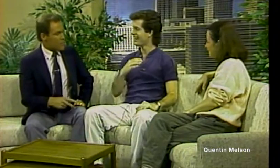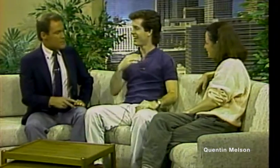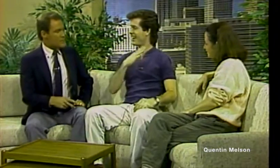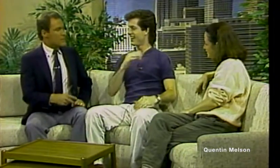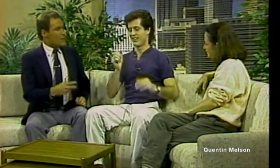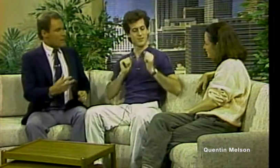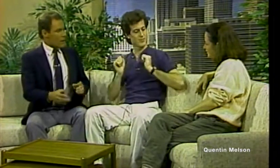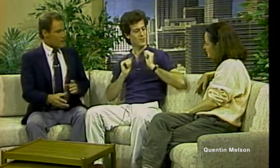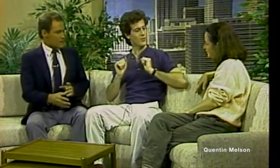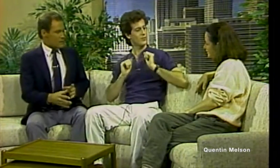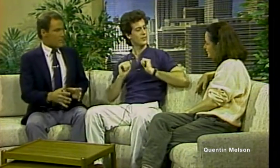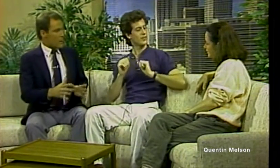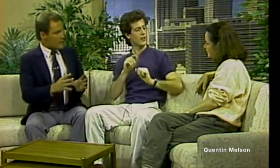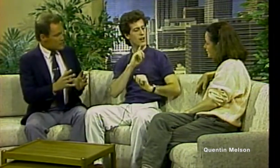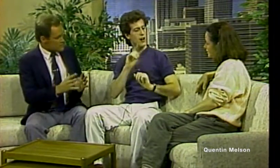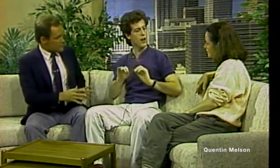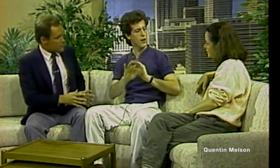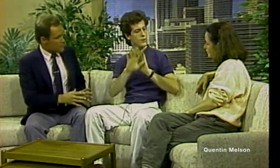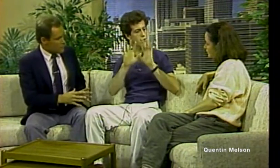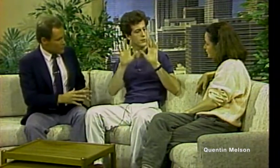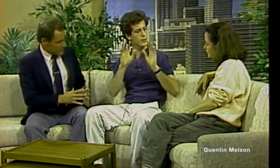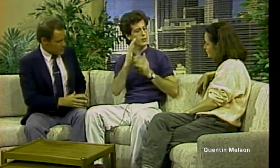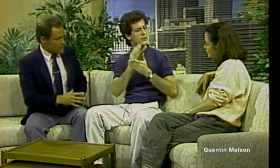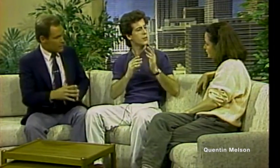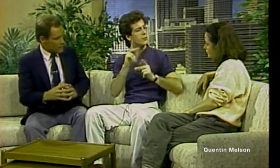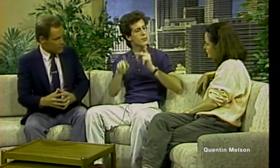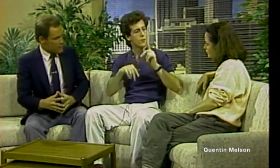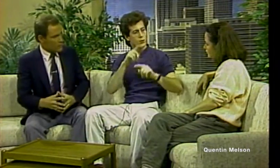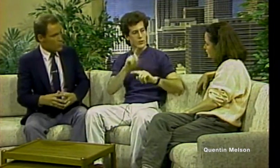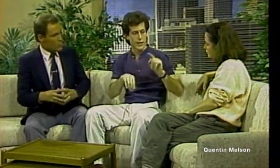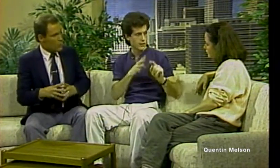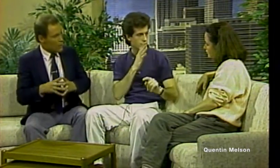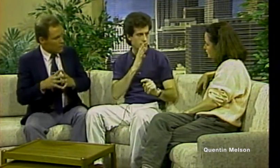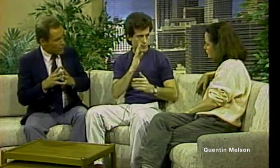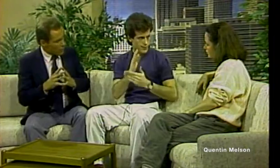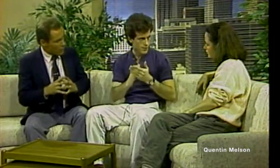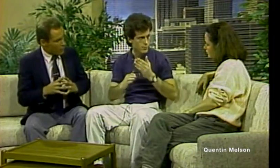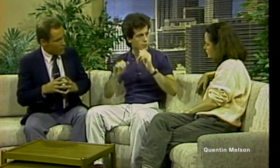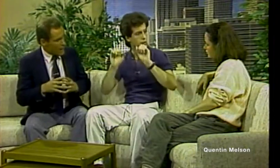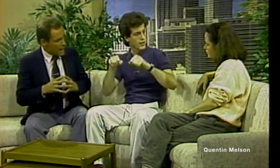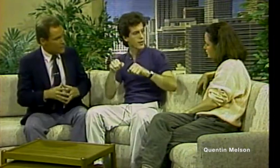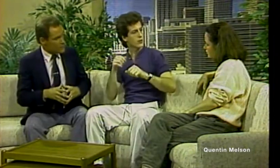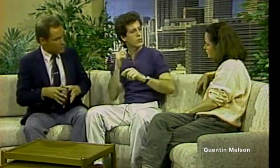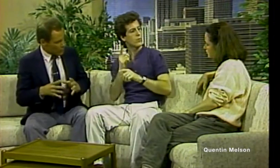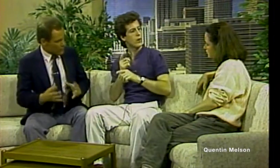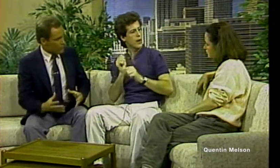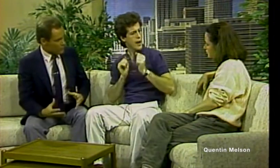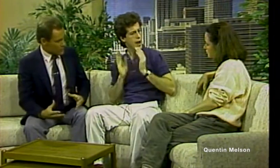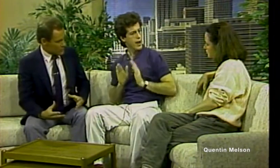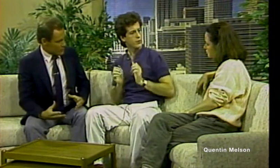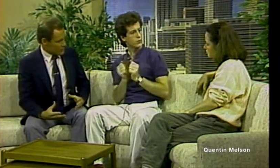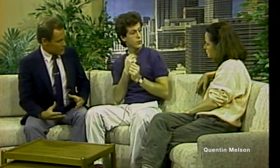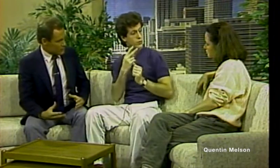performances are obviously by some people who can speak and other people who are actors without voice, right?